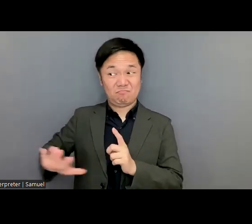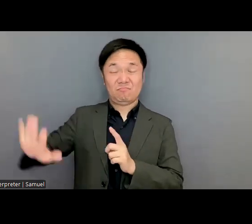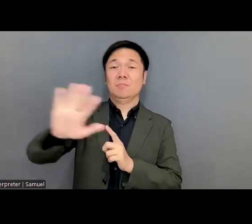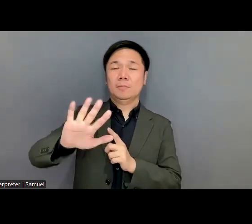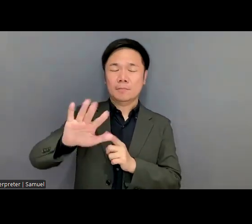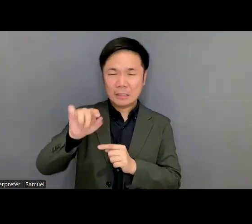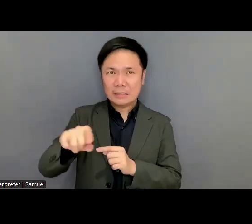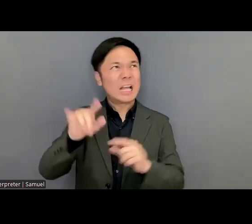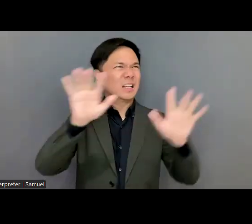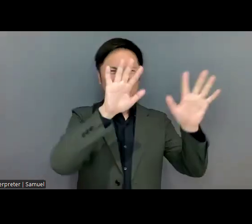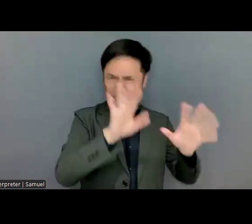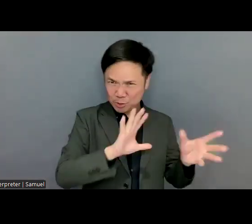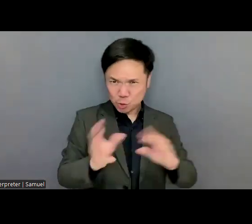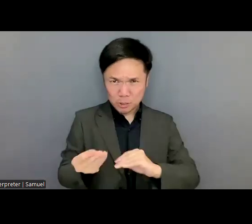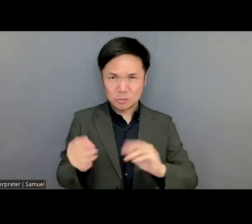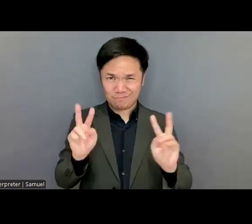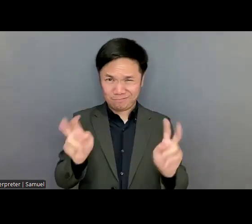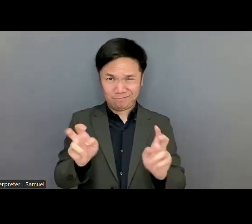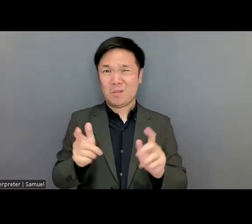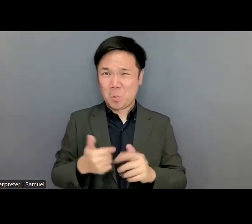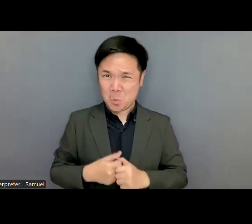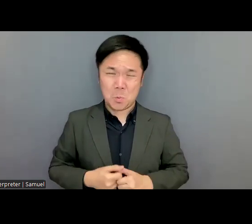issue of climate change, it's affecting,